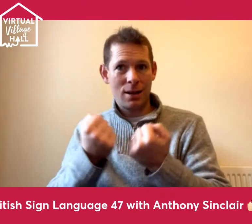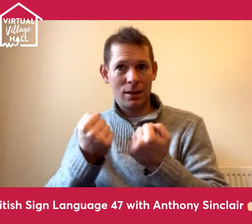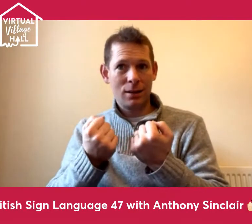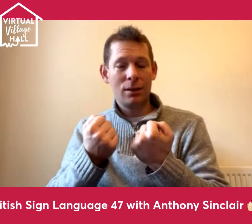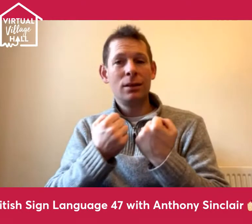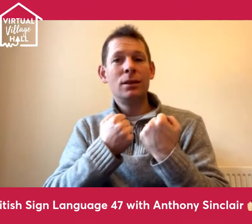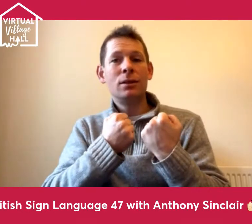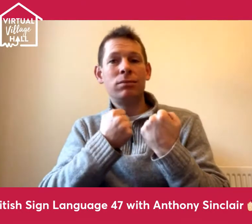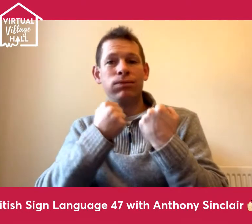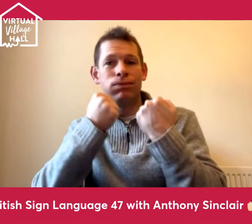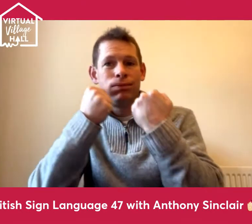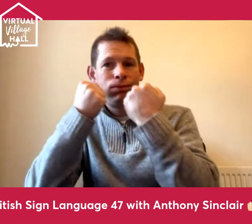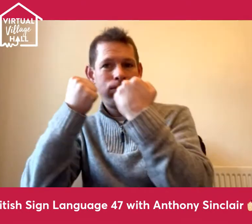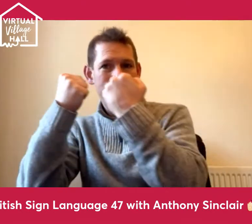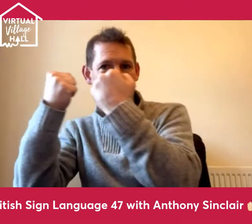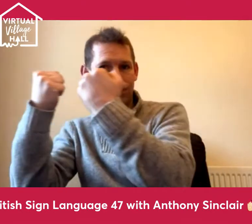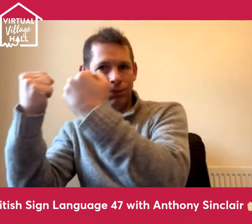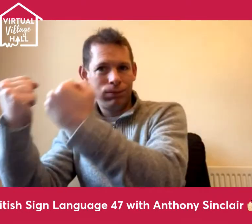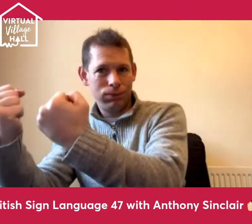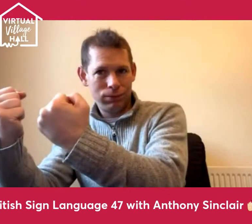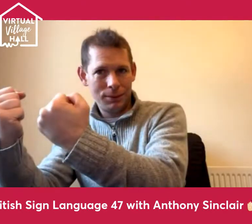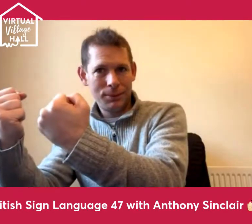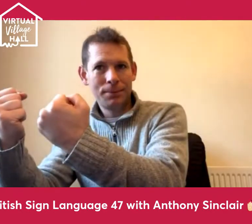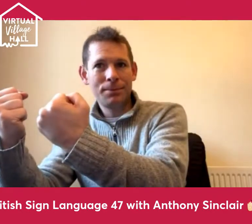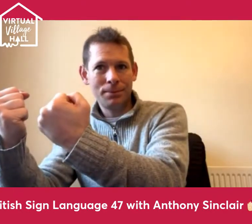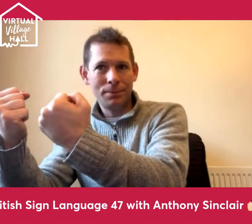I, car, drive.